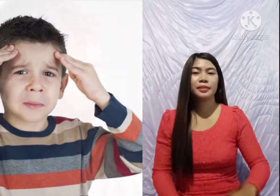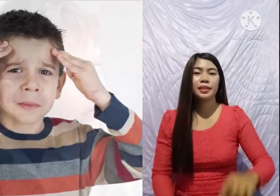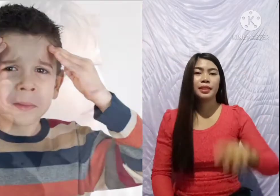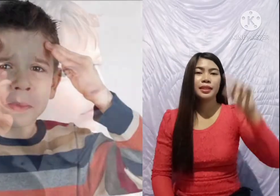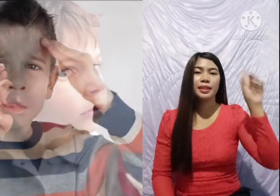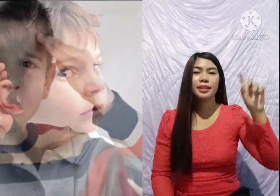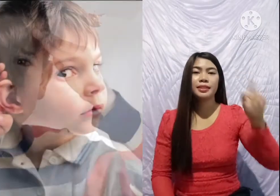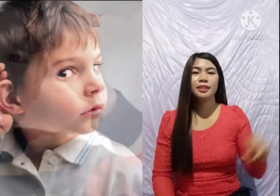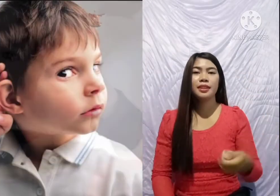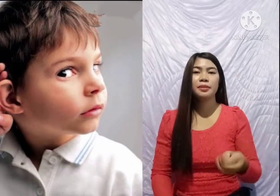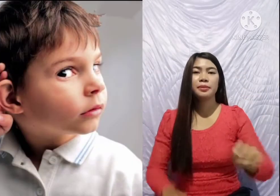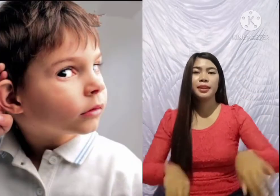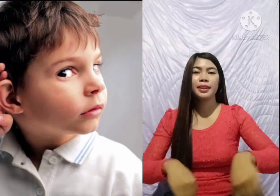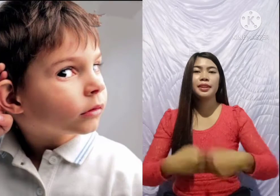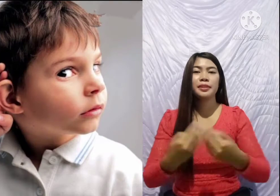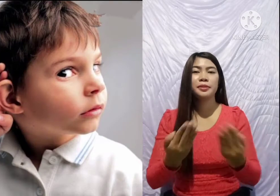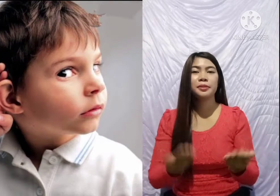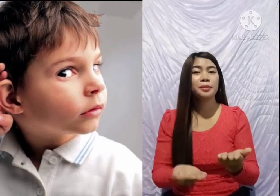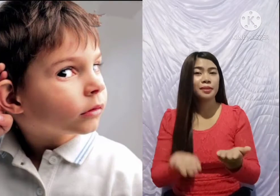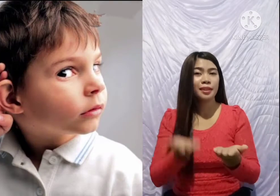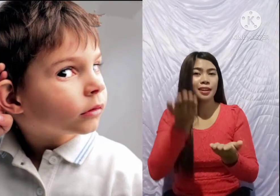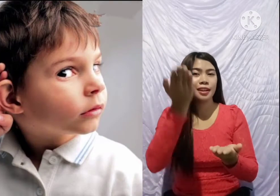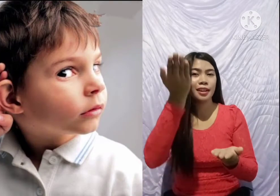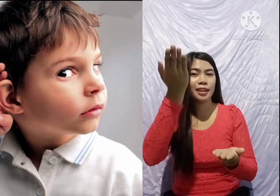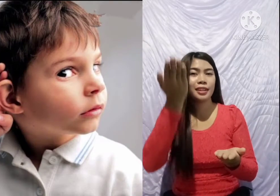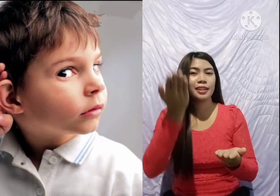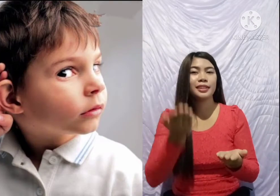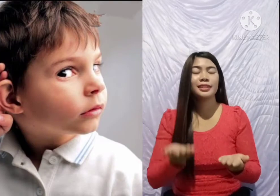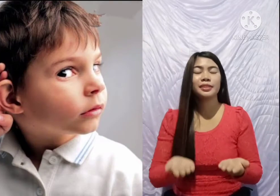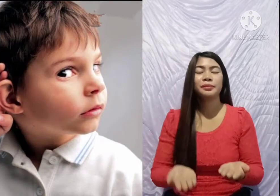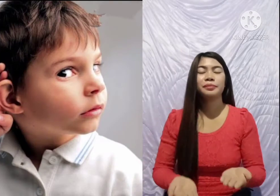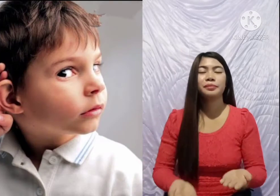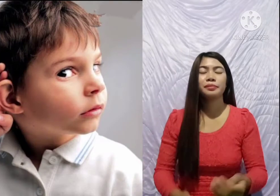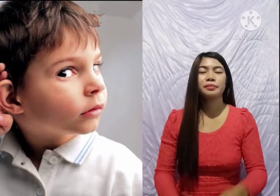Cause you're Just the way you are.